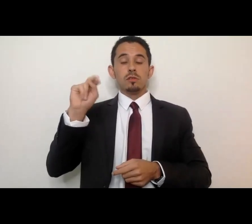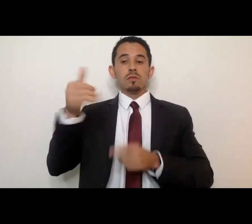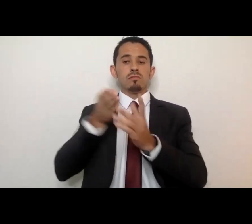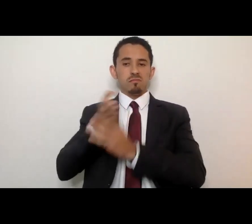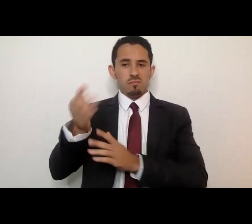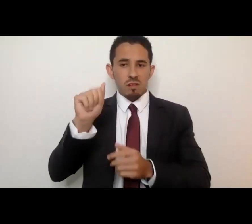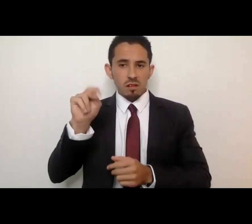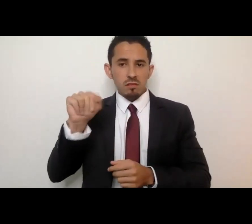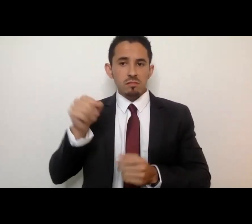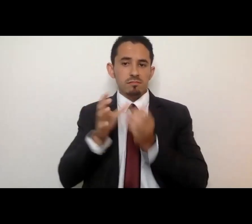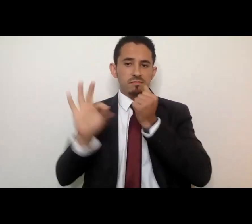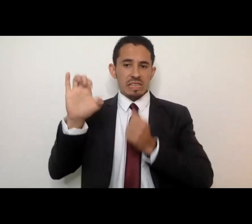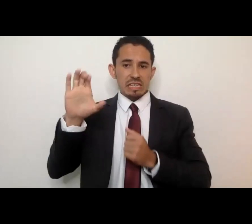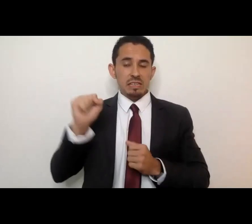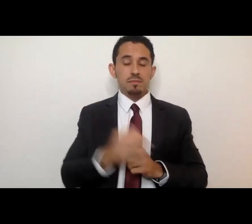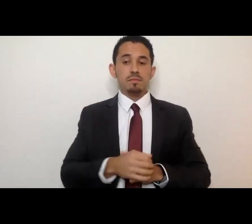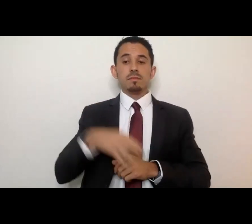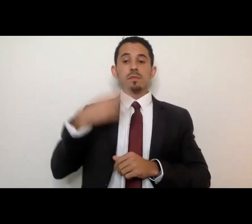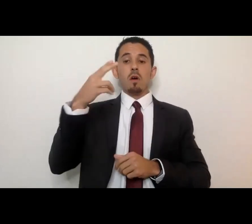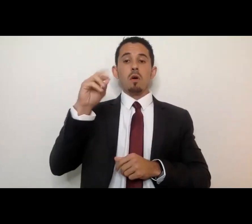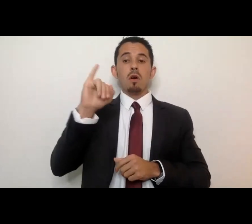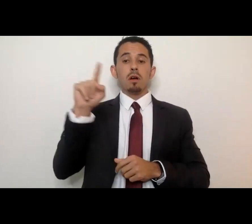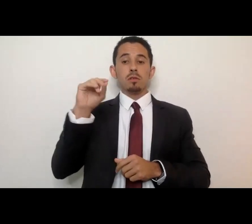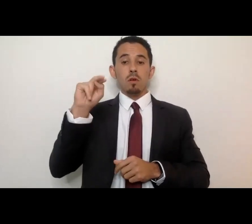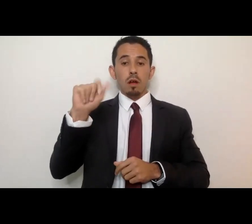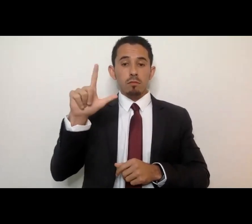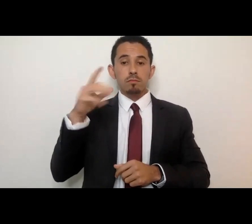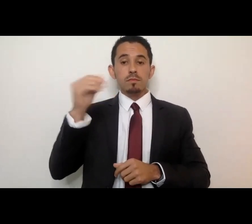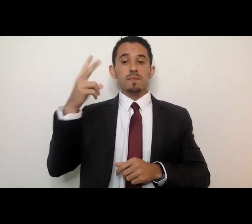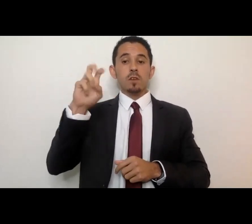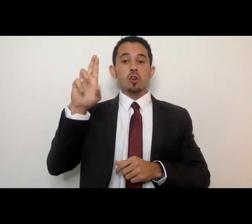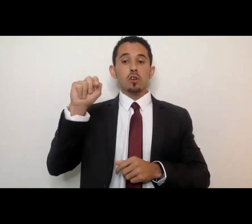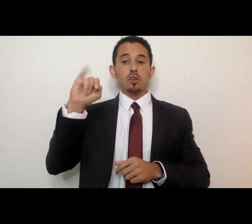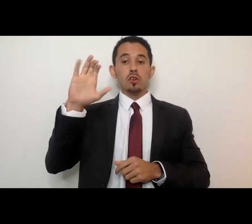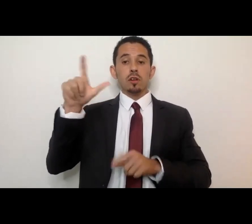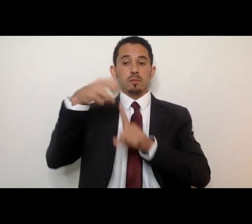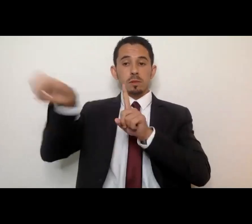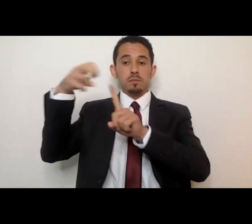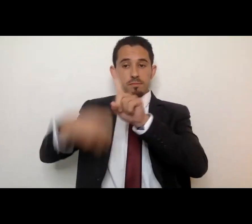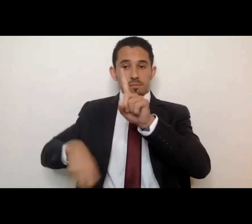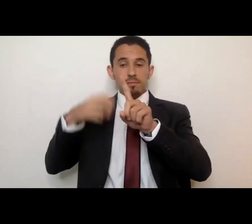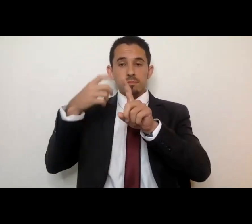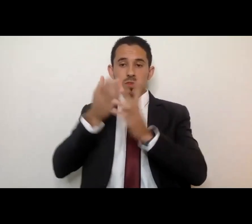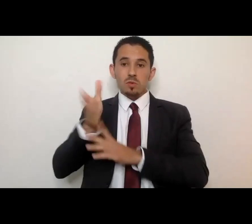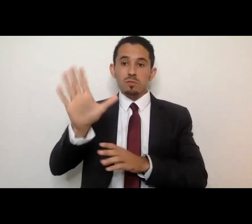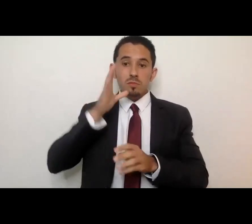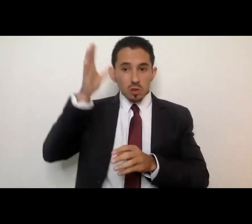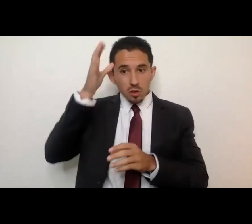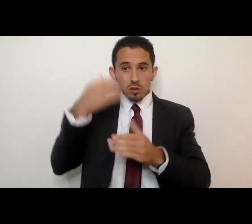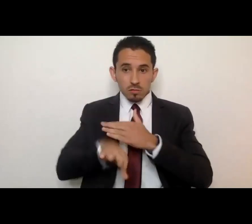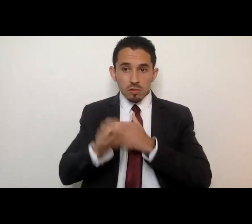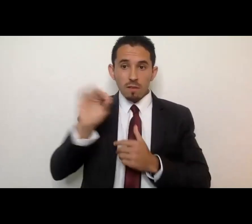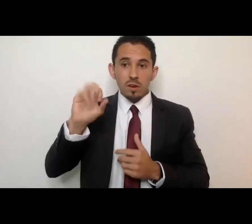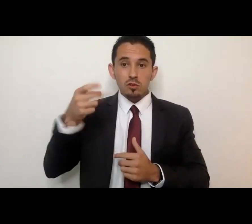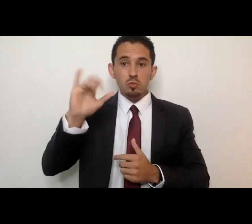transmission, meaning through the mouth, or posterior transmission, meaning bacteria spread through the feces. There's also horizontal